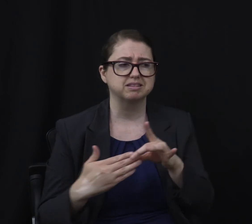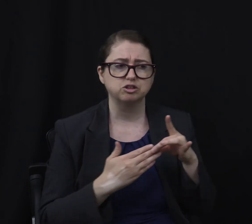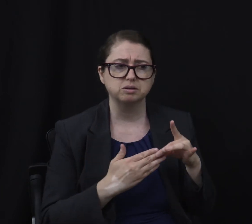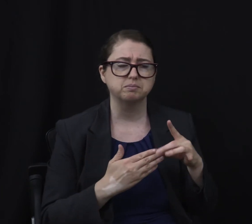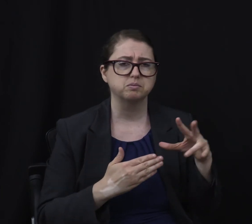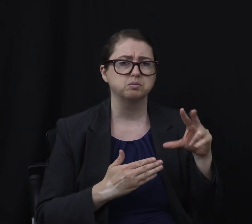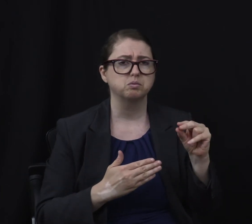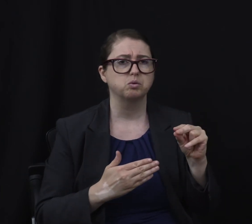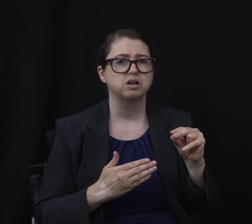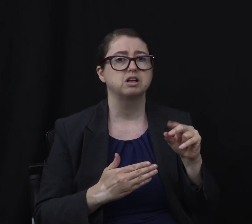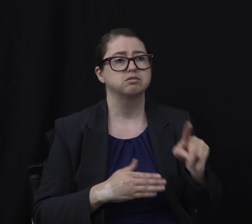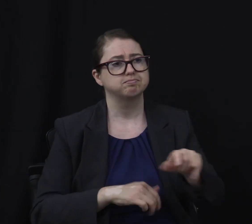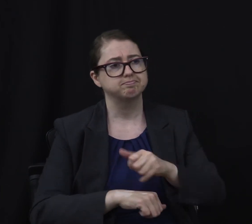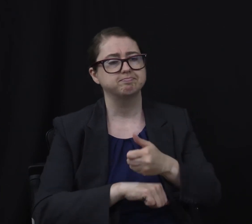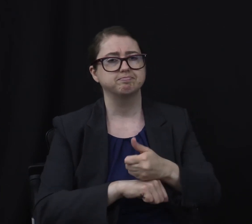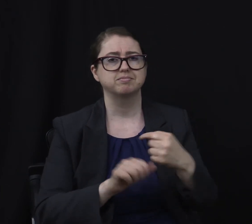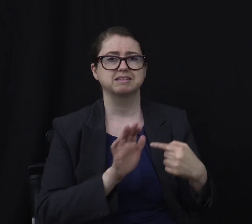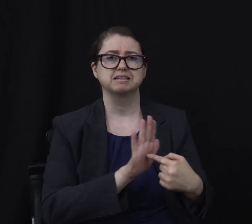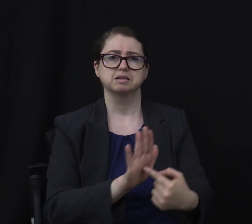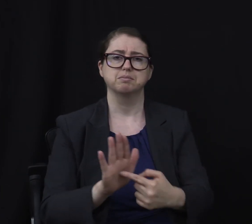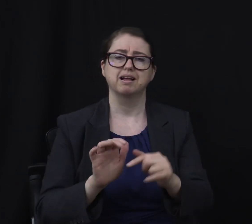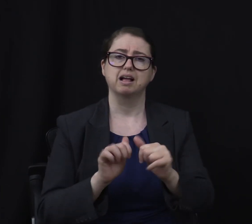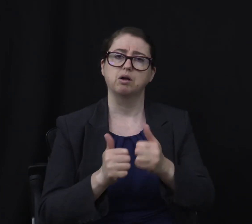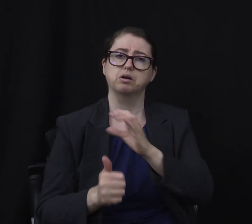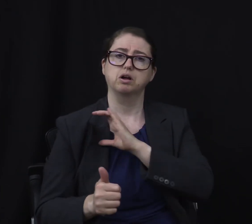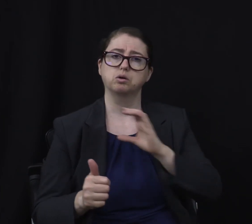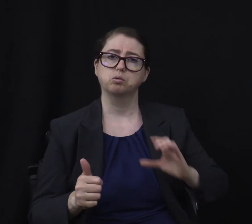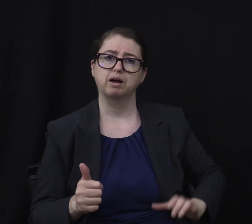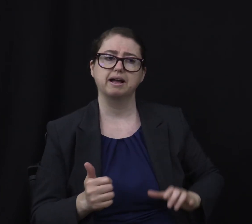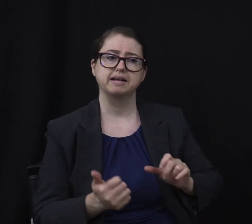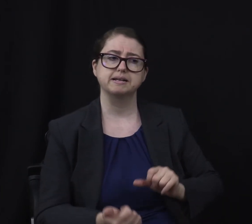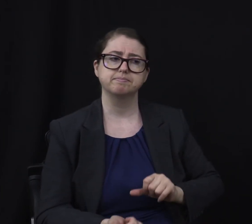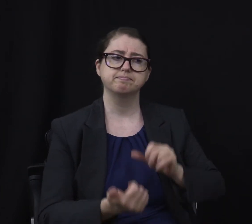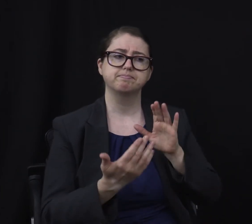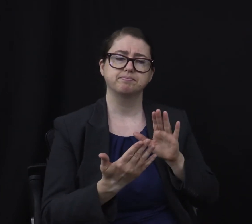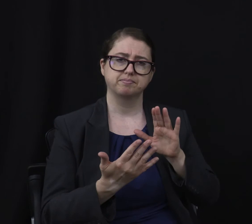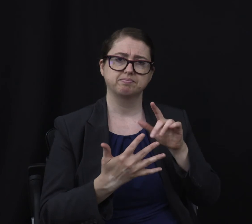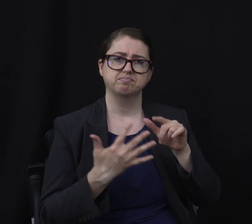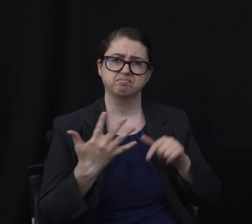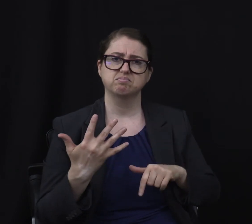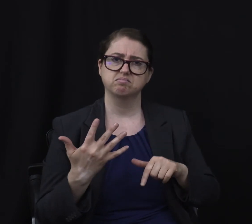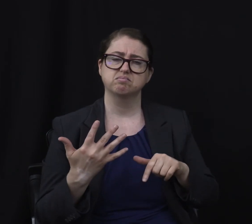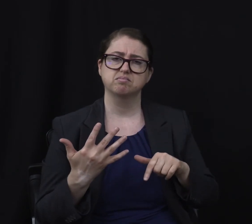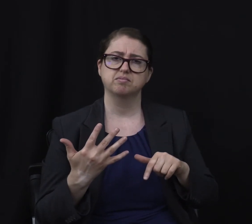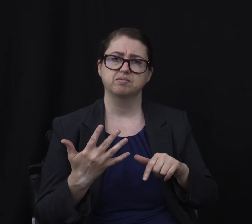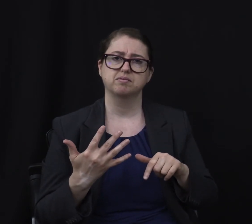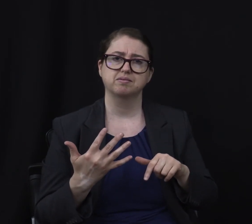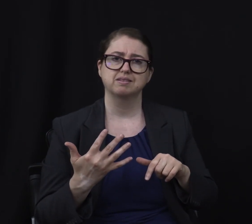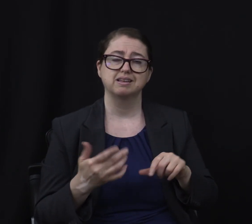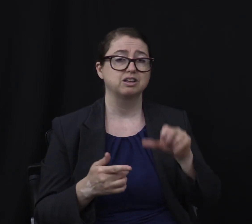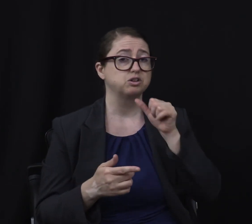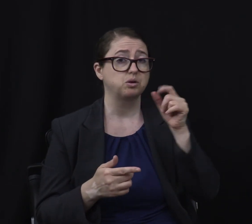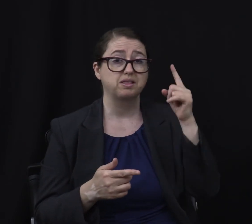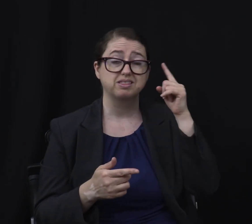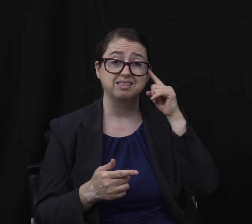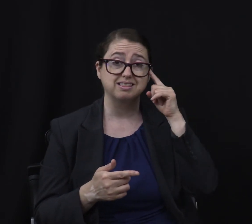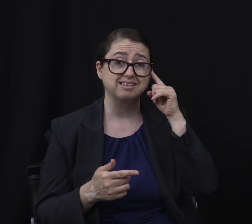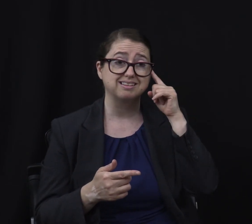an example of how Christ approached those things. And do not think that it is not manly